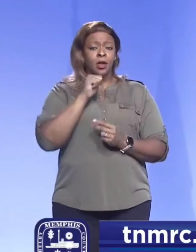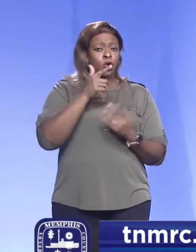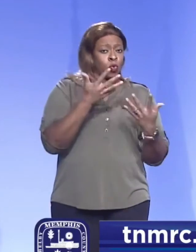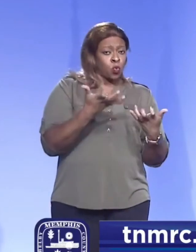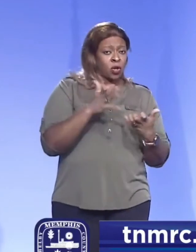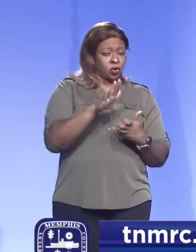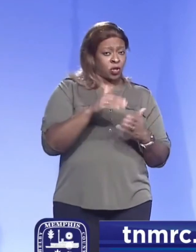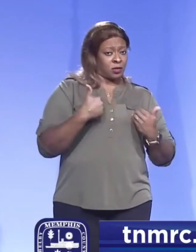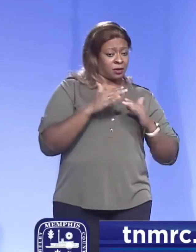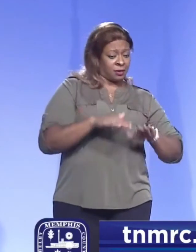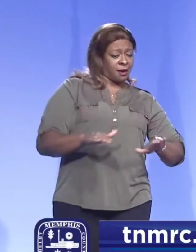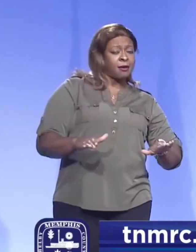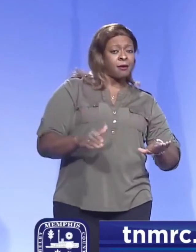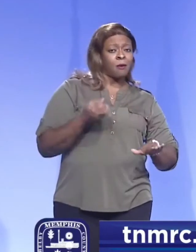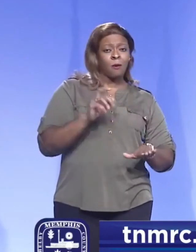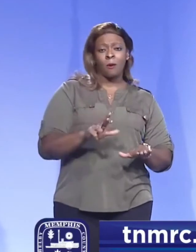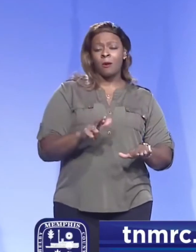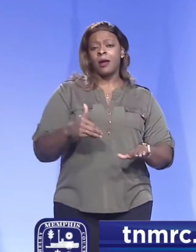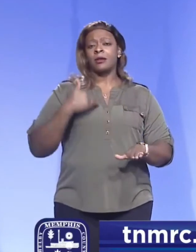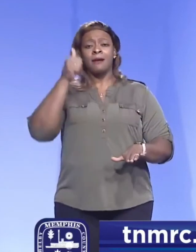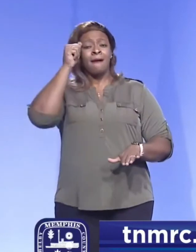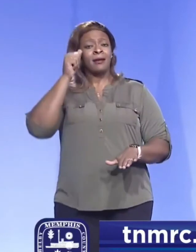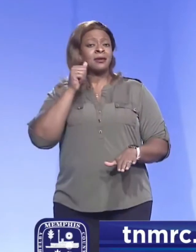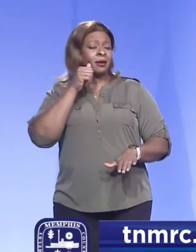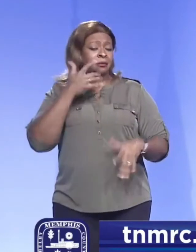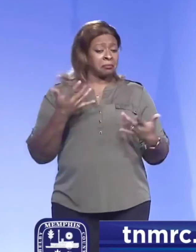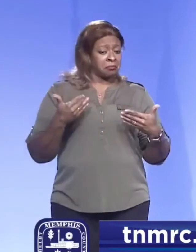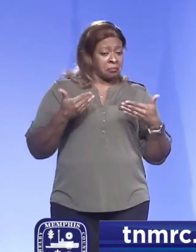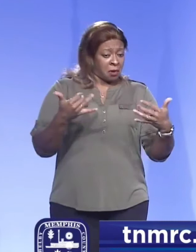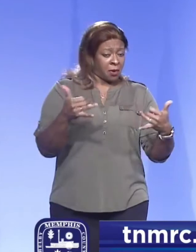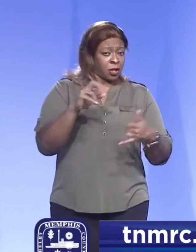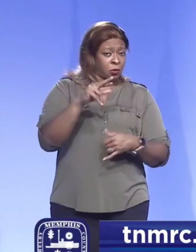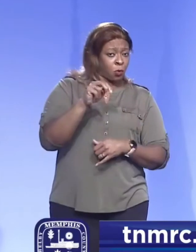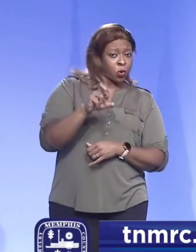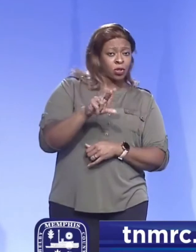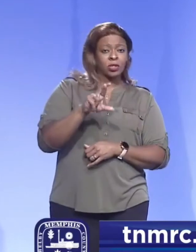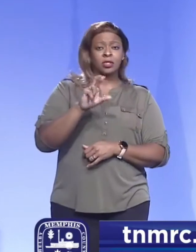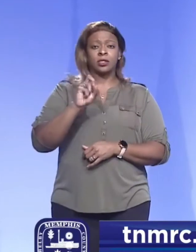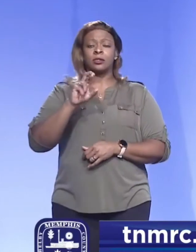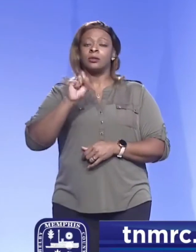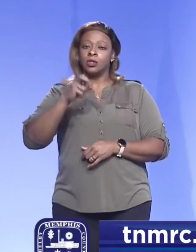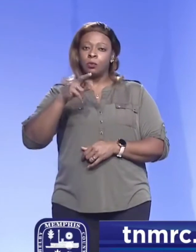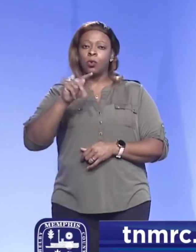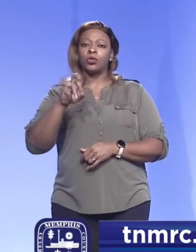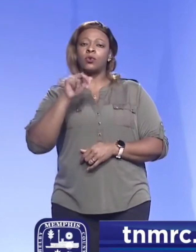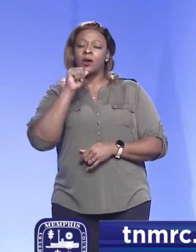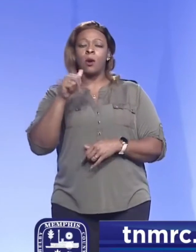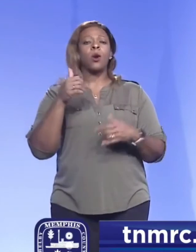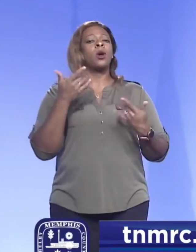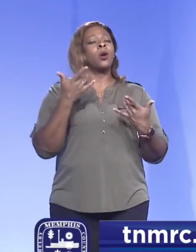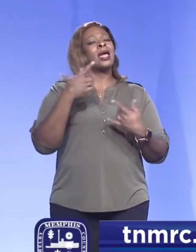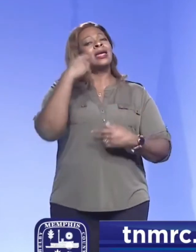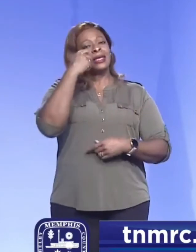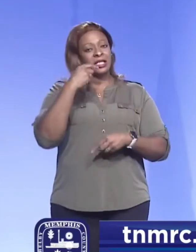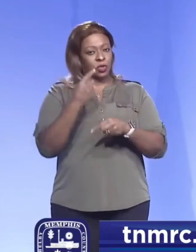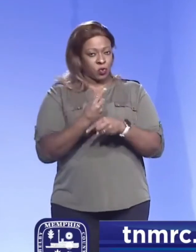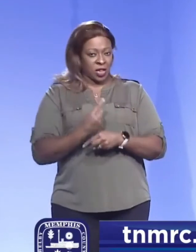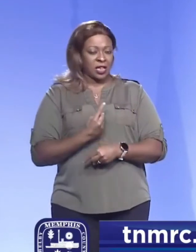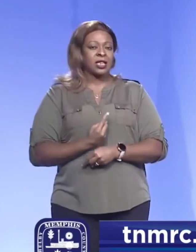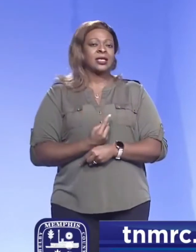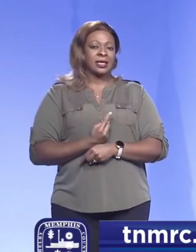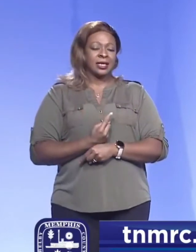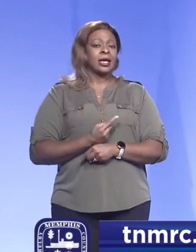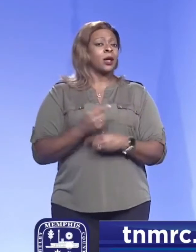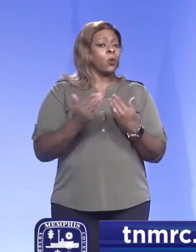want your young child or young adult to play sports, and then to get tested on a regular basis,